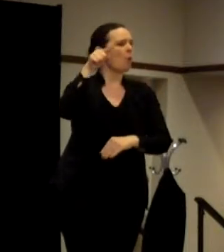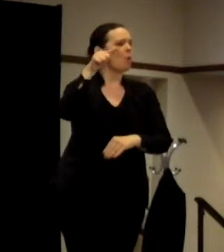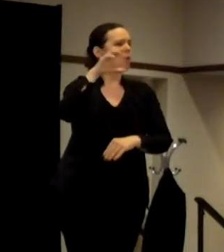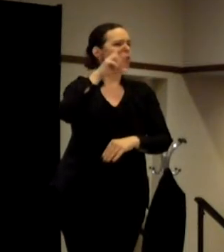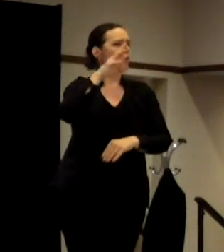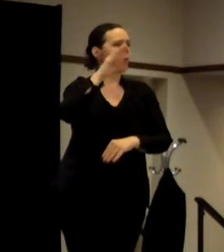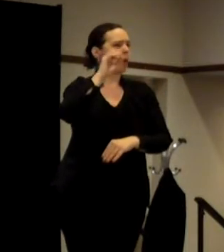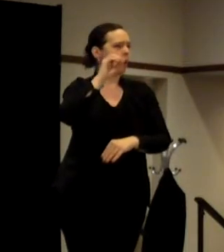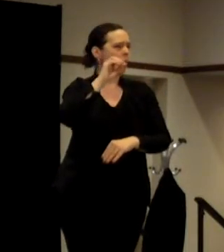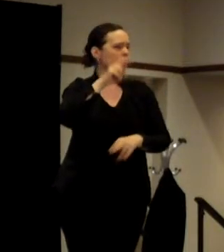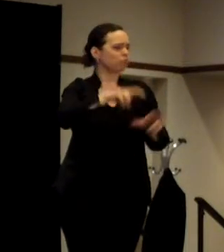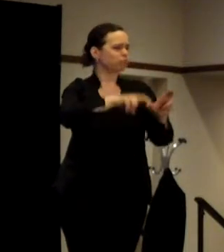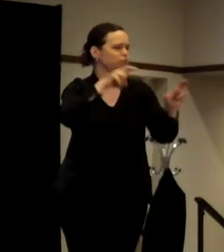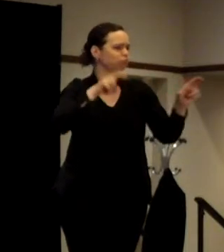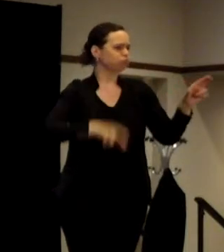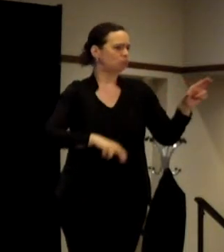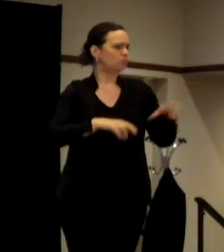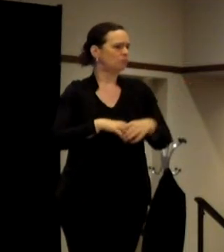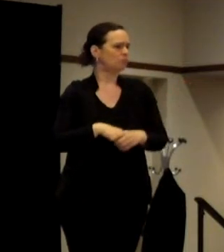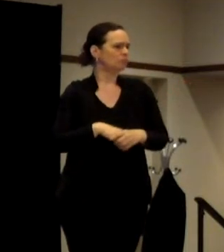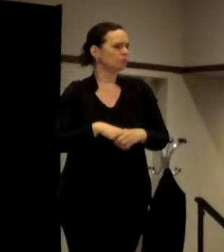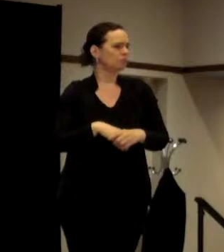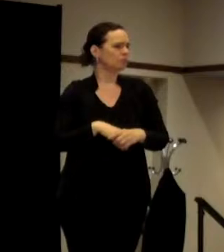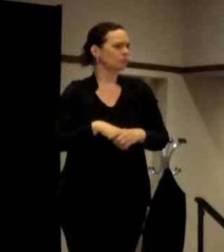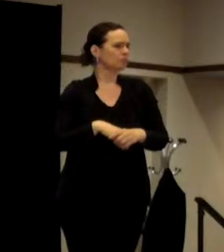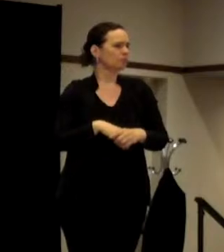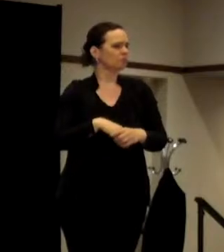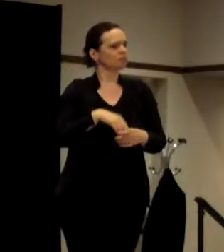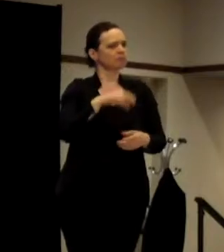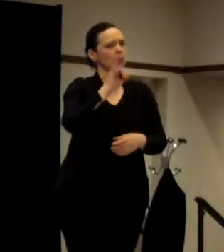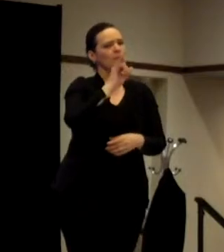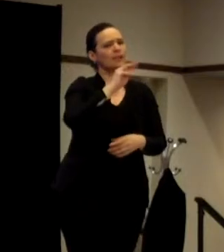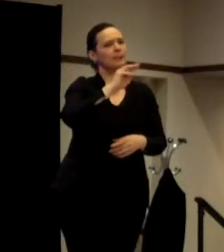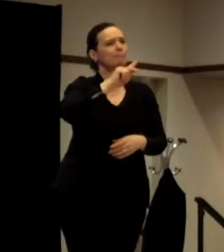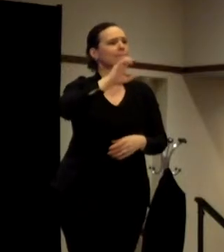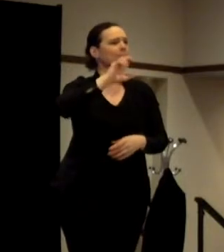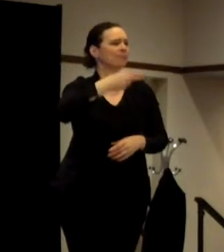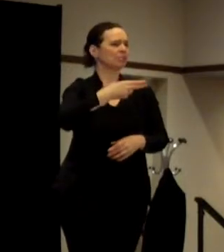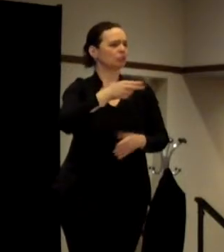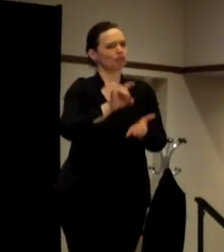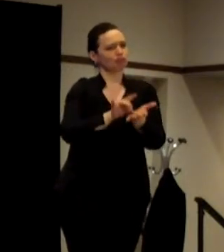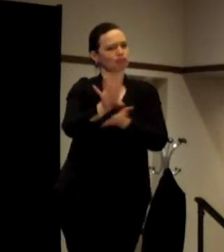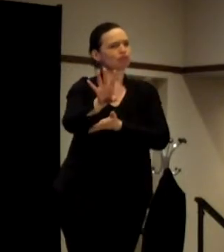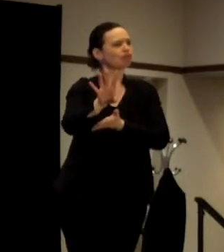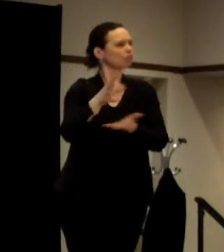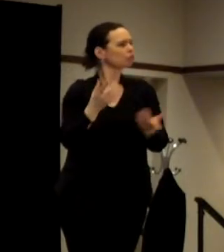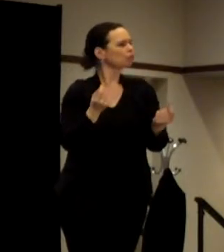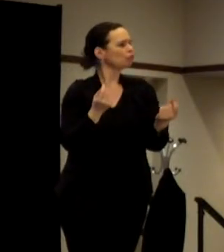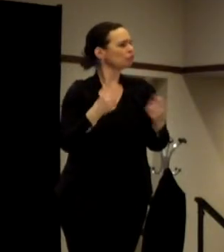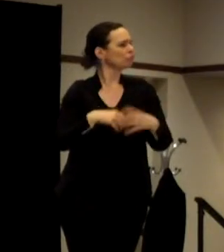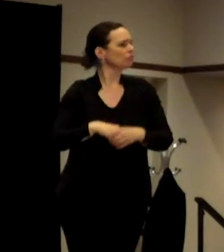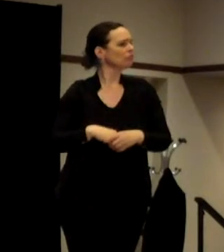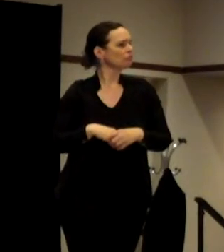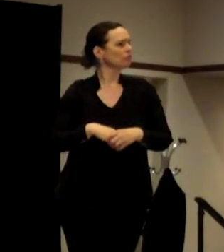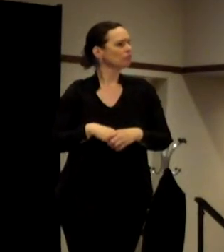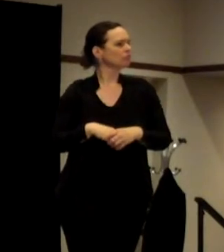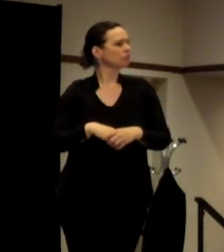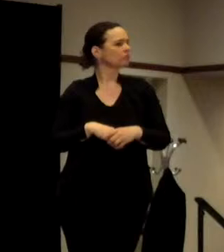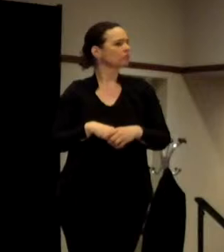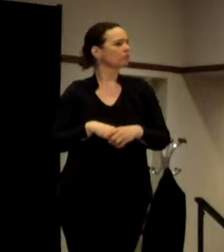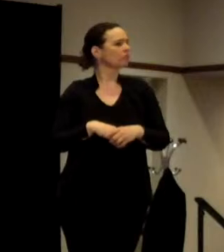have a view on that? Yeah, I believe that there needs to be a